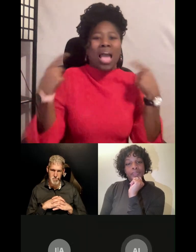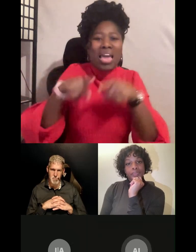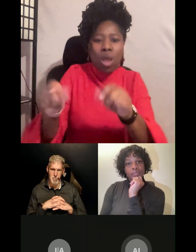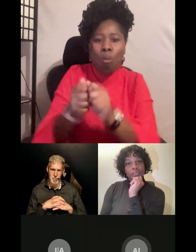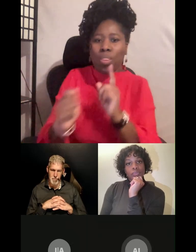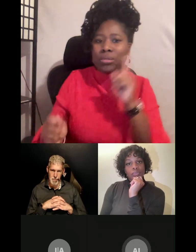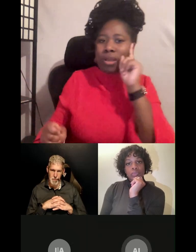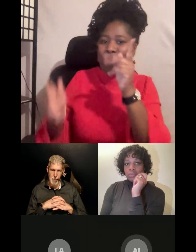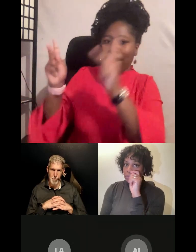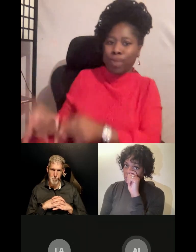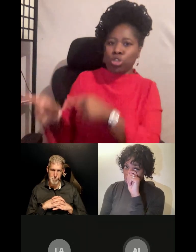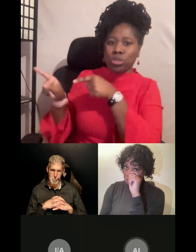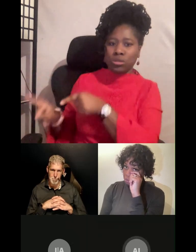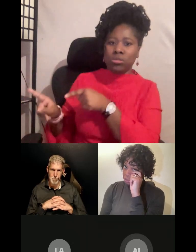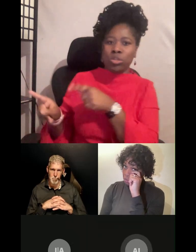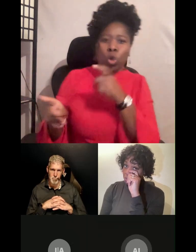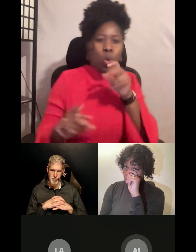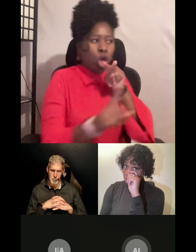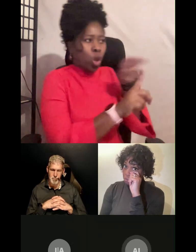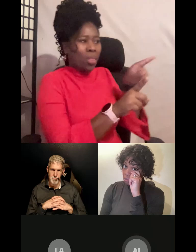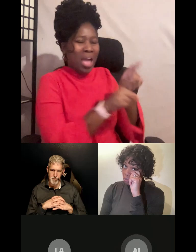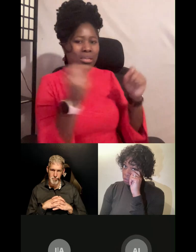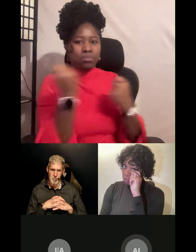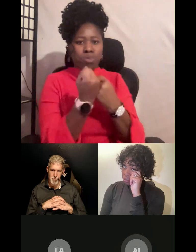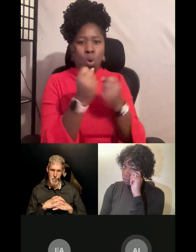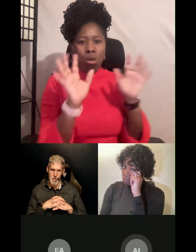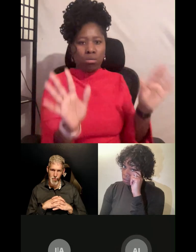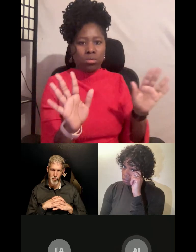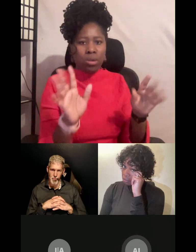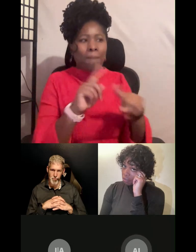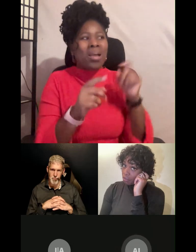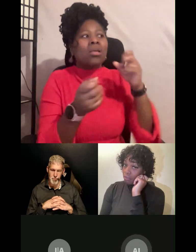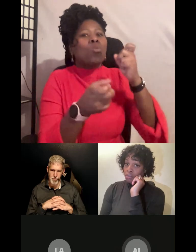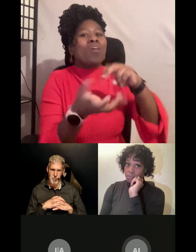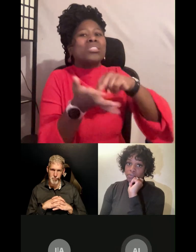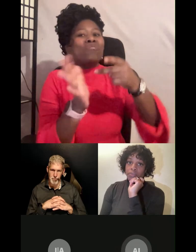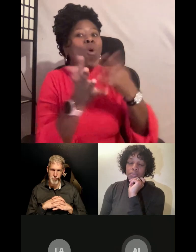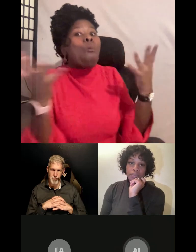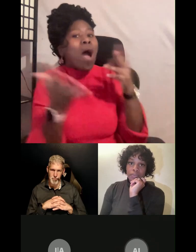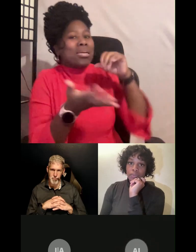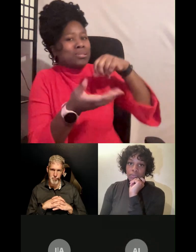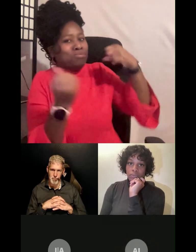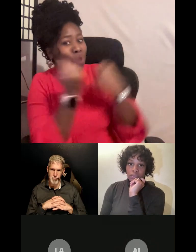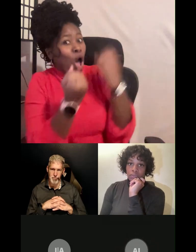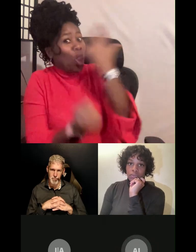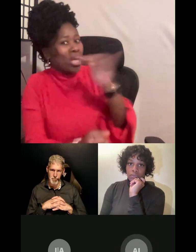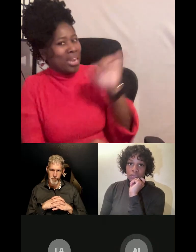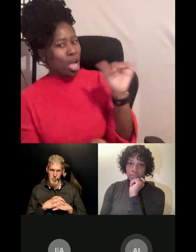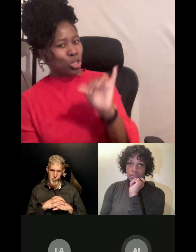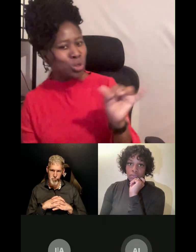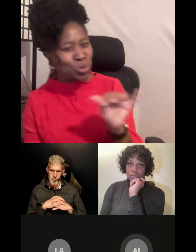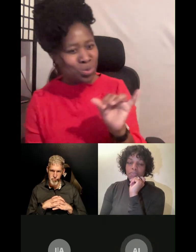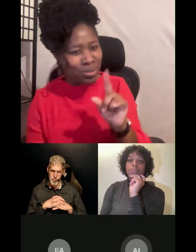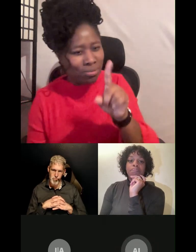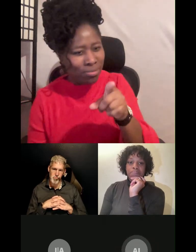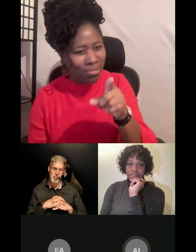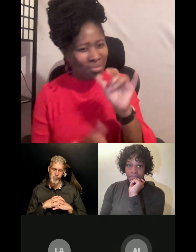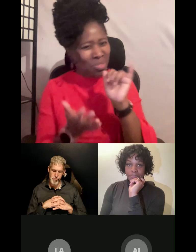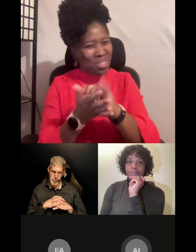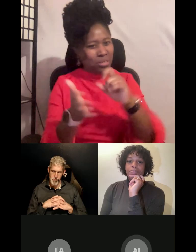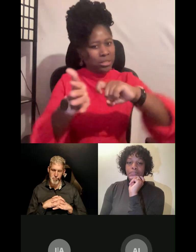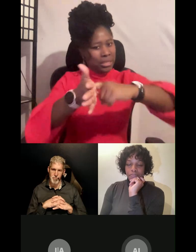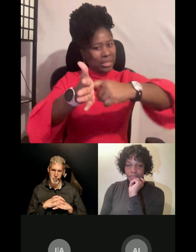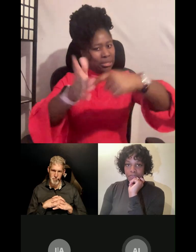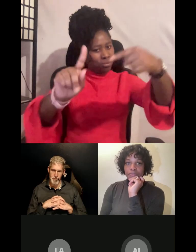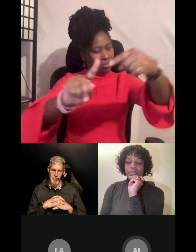People need to define what ally means to them, so we can also make sure that it is in alignment with the deaf community. Because